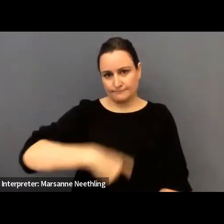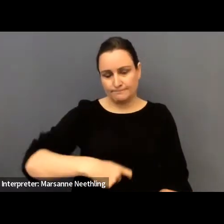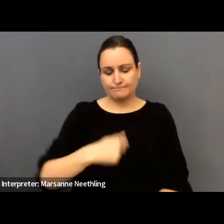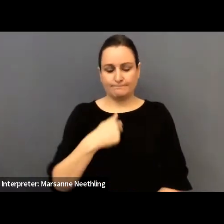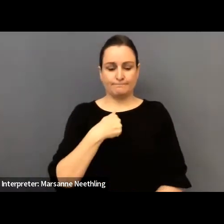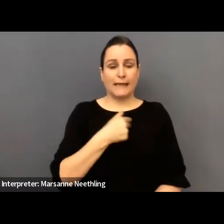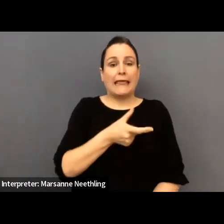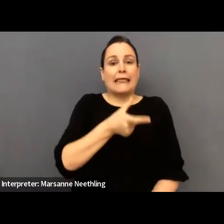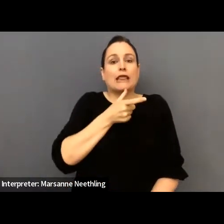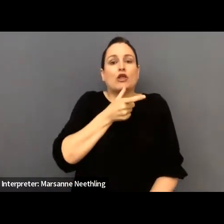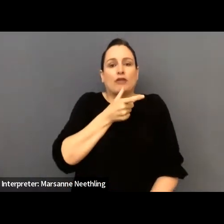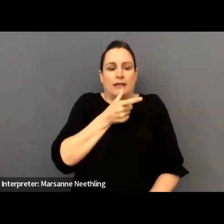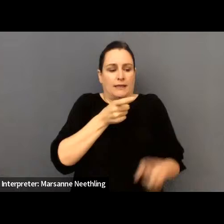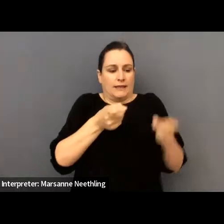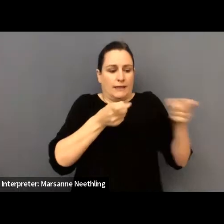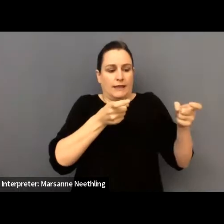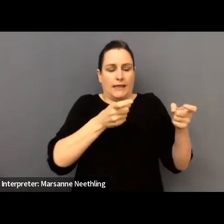administrators,